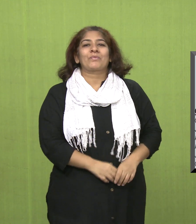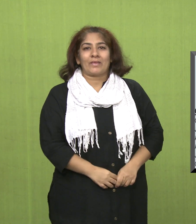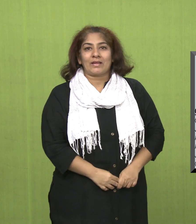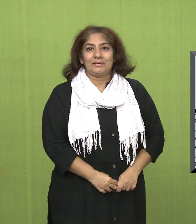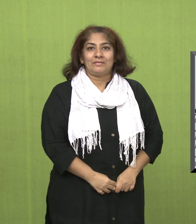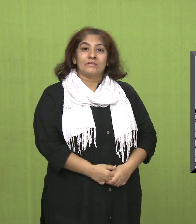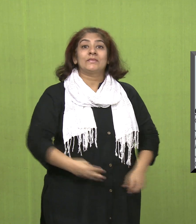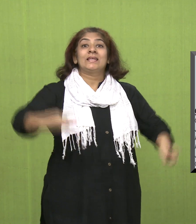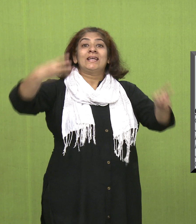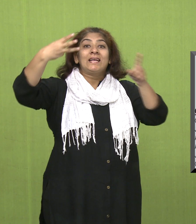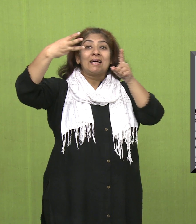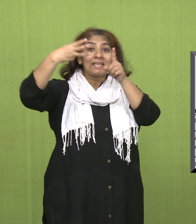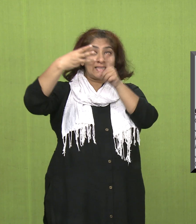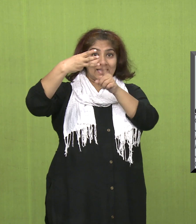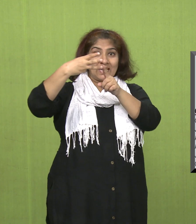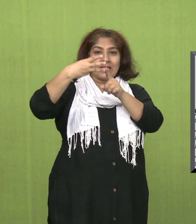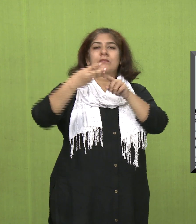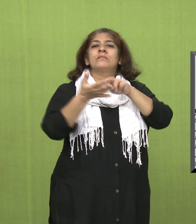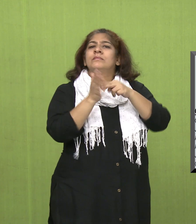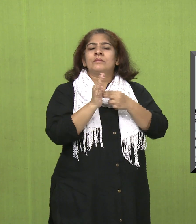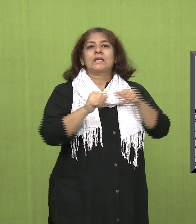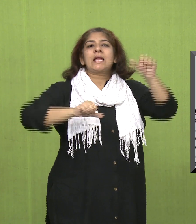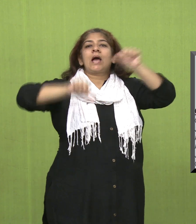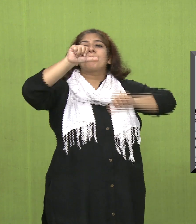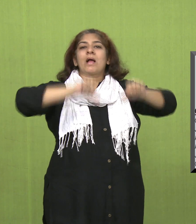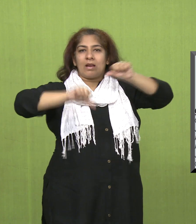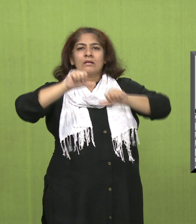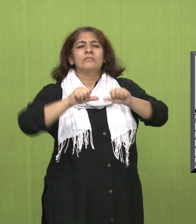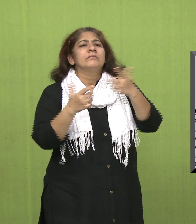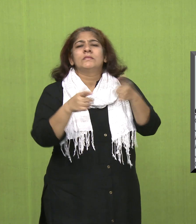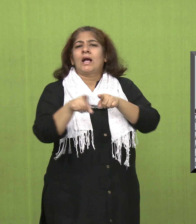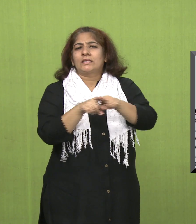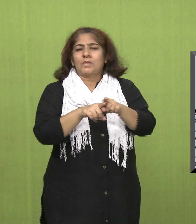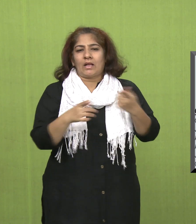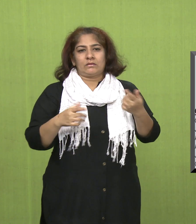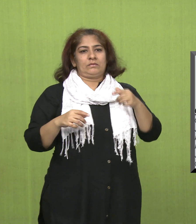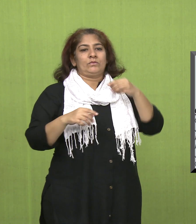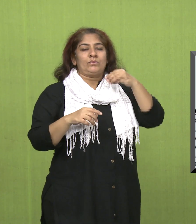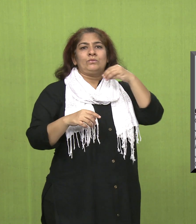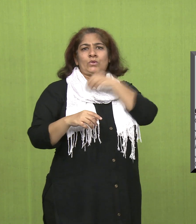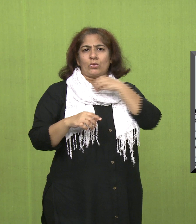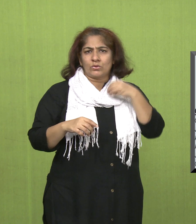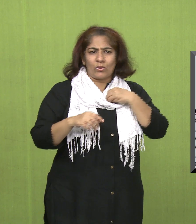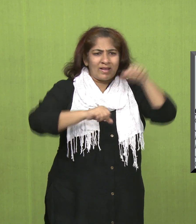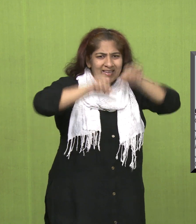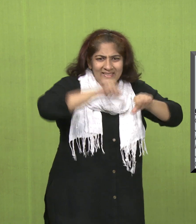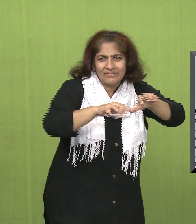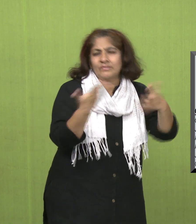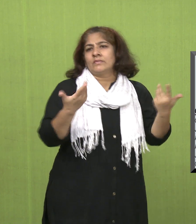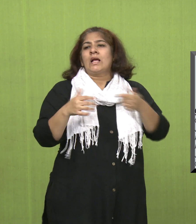method. The third method is about the laboratory training, like